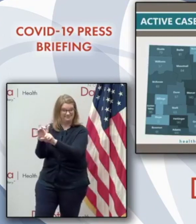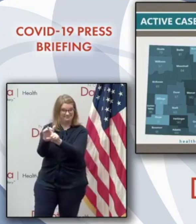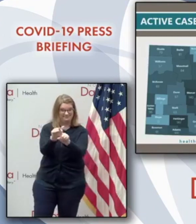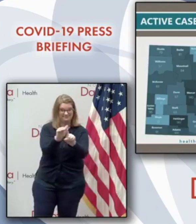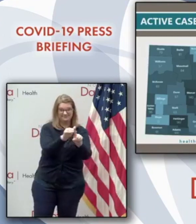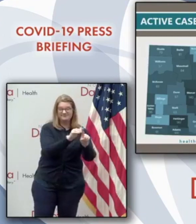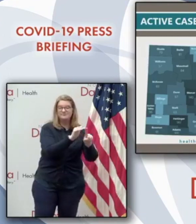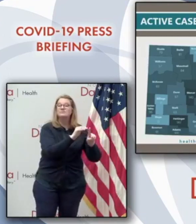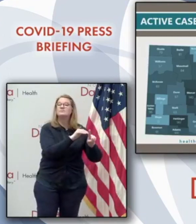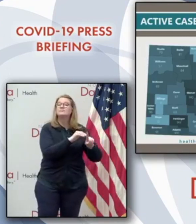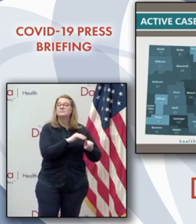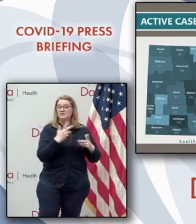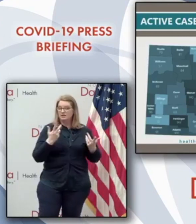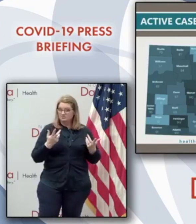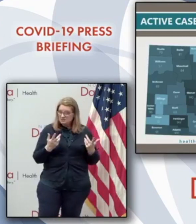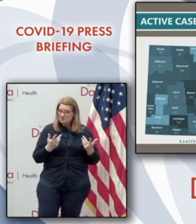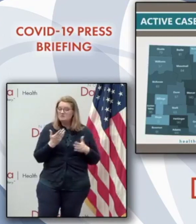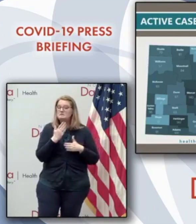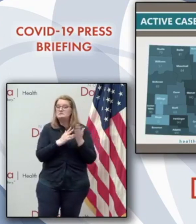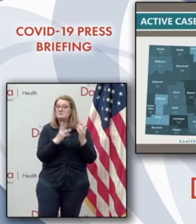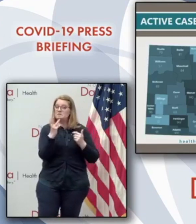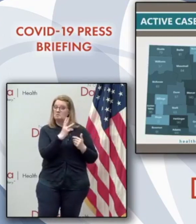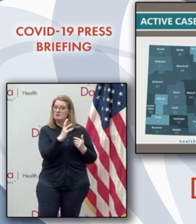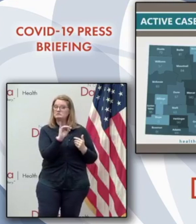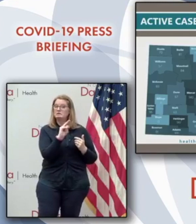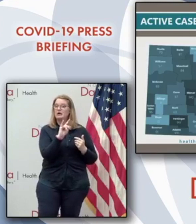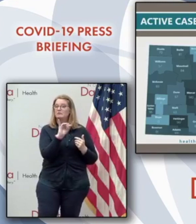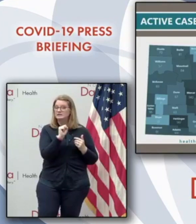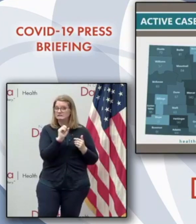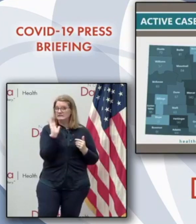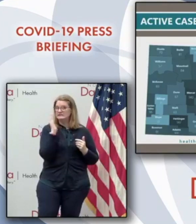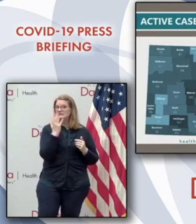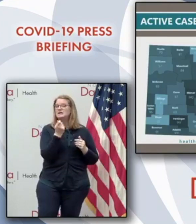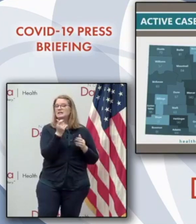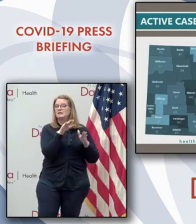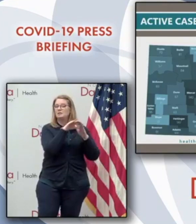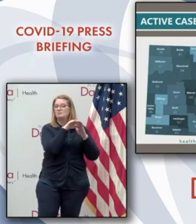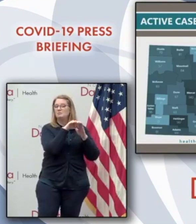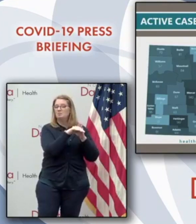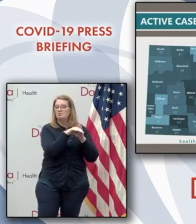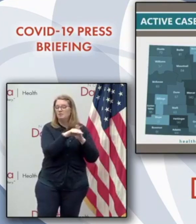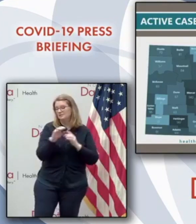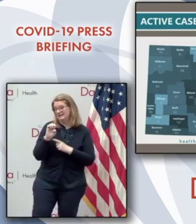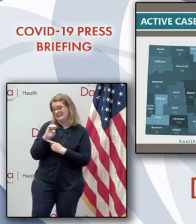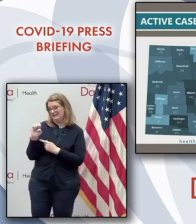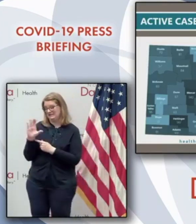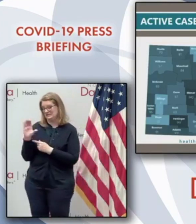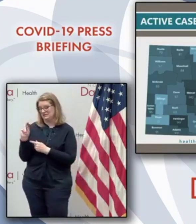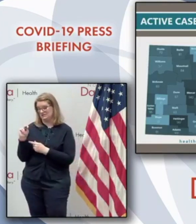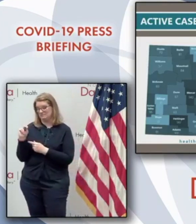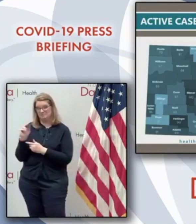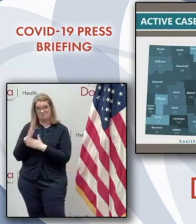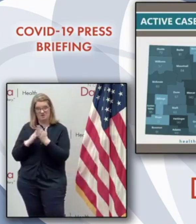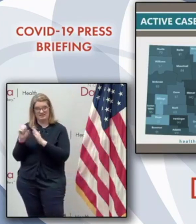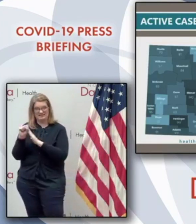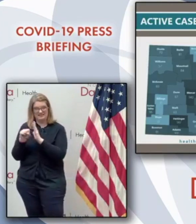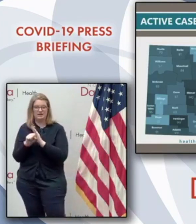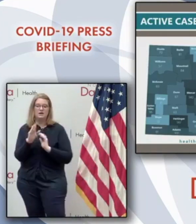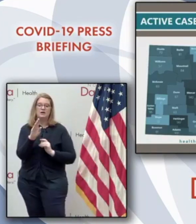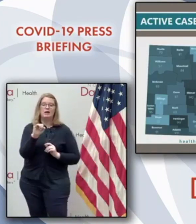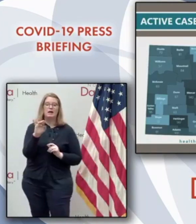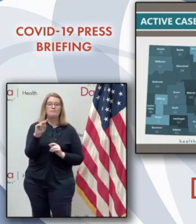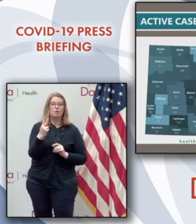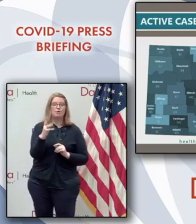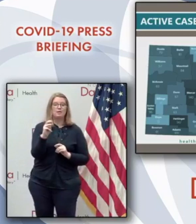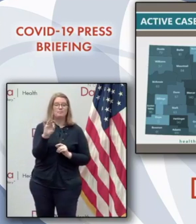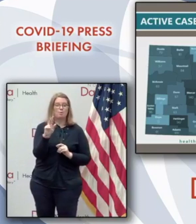has been some positive movement in some of the western counties, and I'd say in the eastern part of the state in Burley-Morton, we continue to still go the